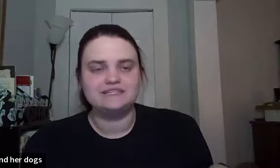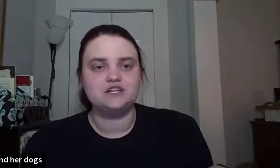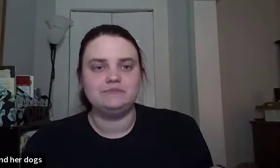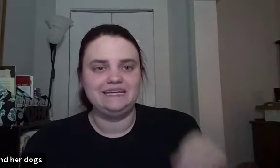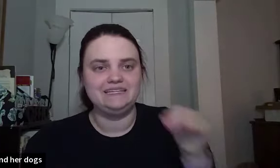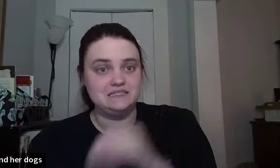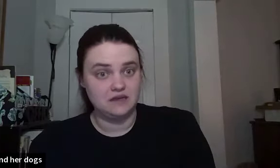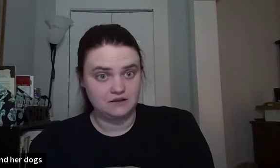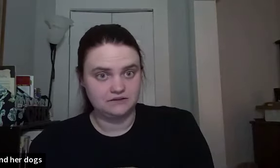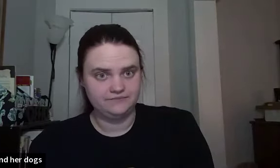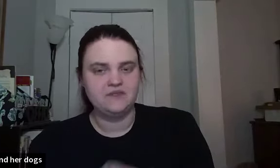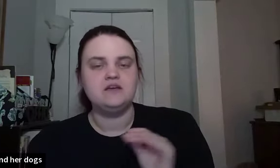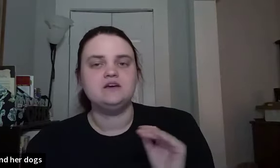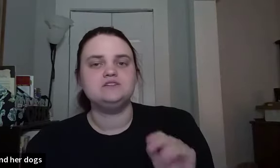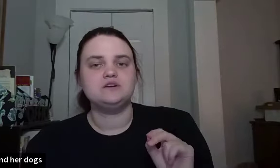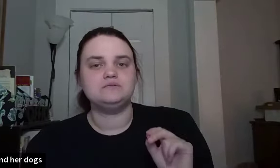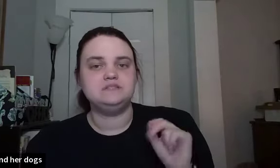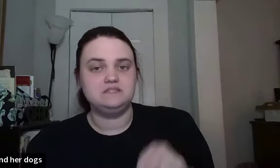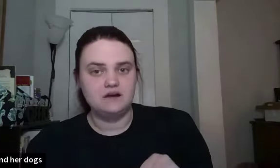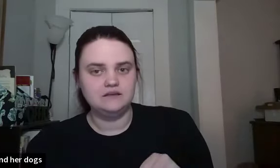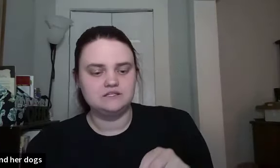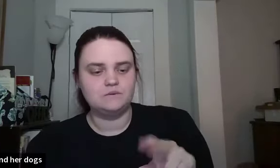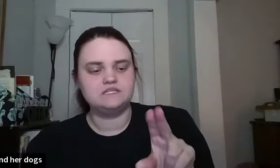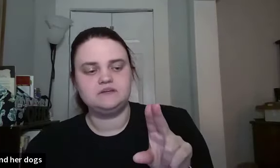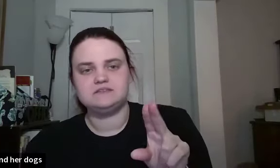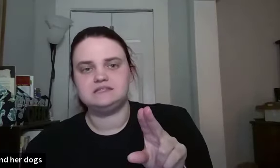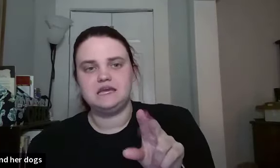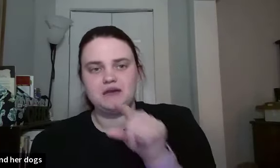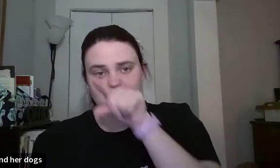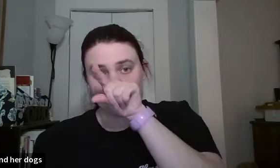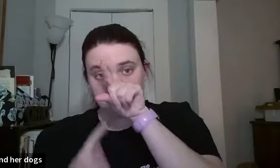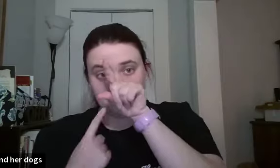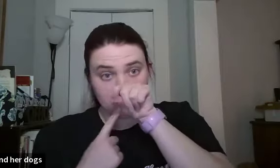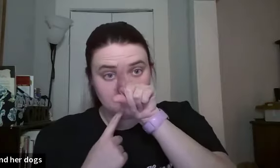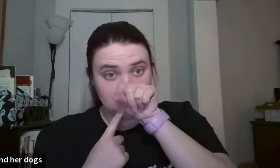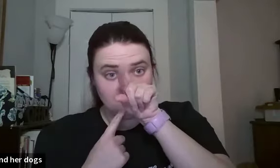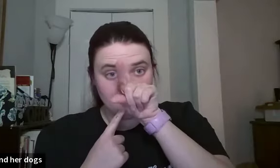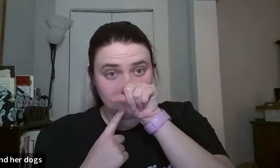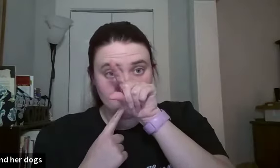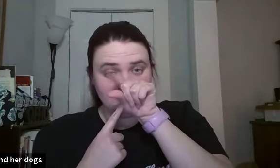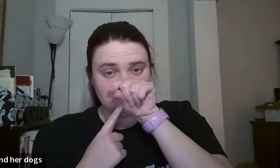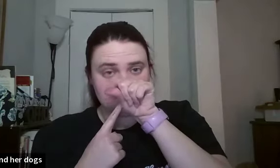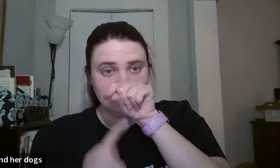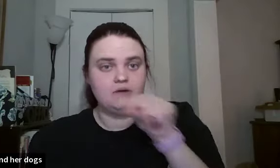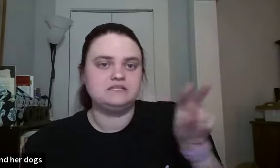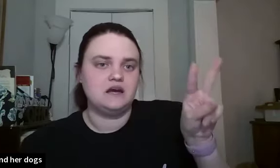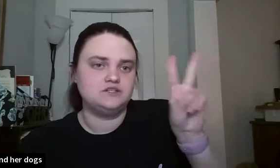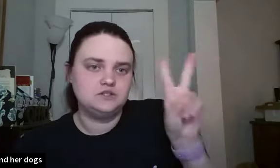is going to be duck. So duck is going to be the same as our bird, except now it's got